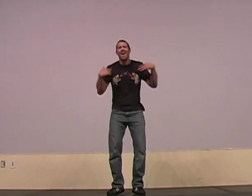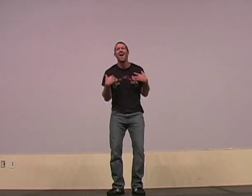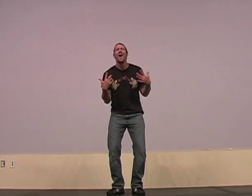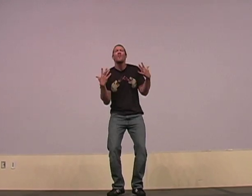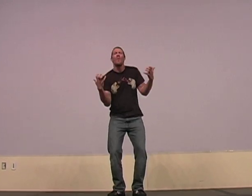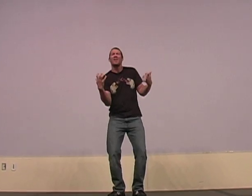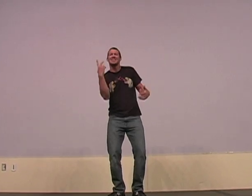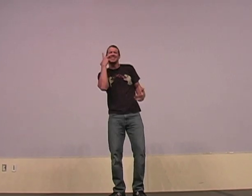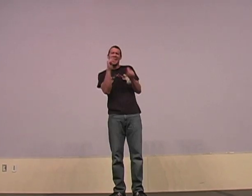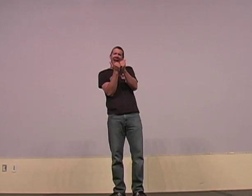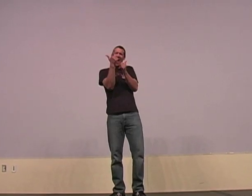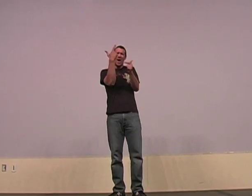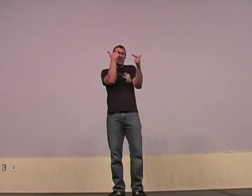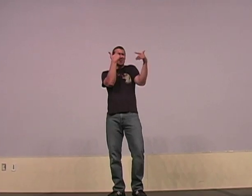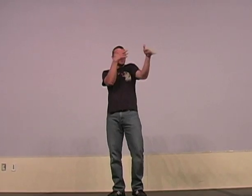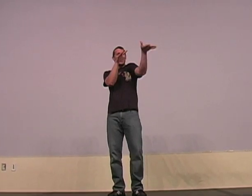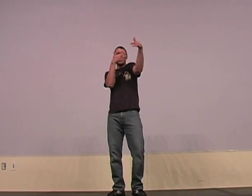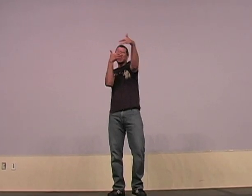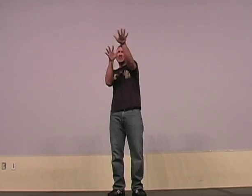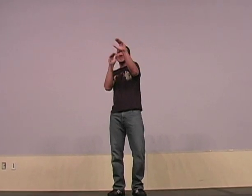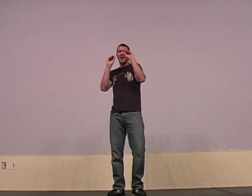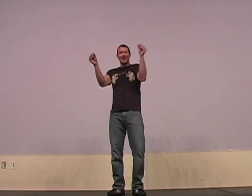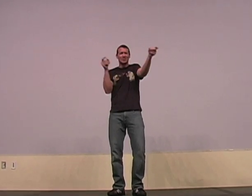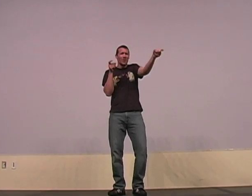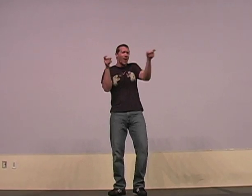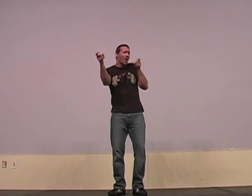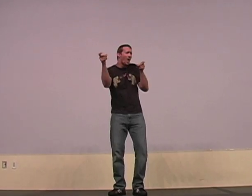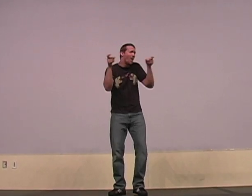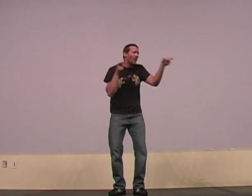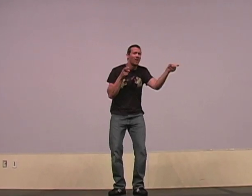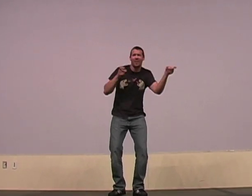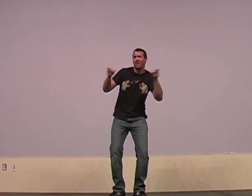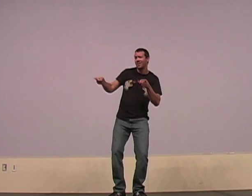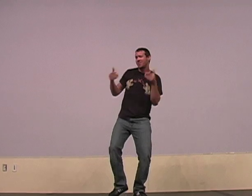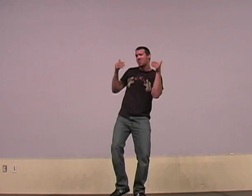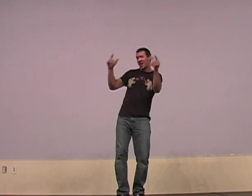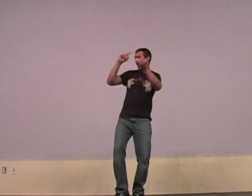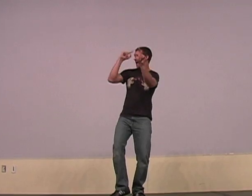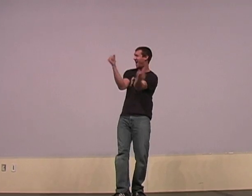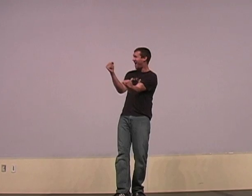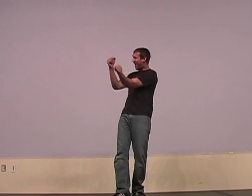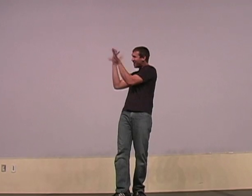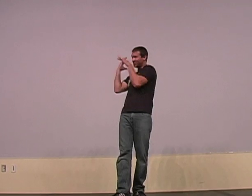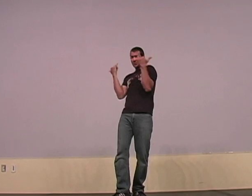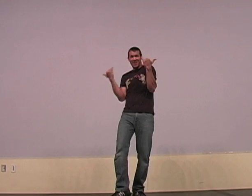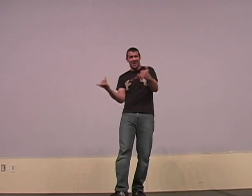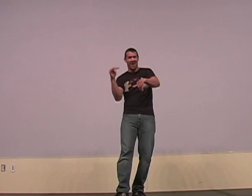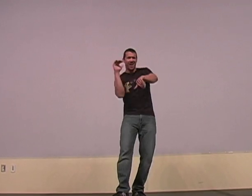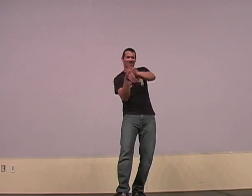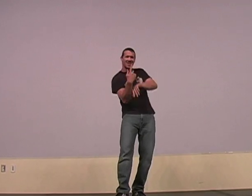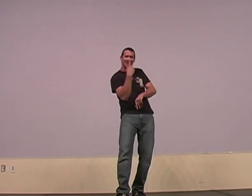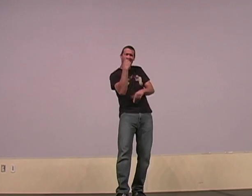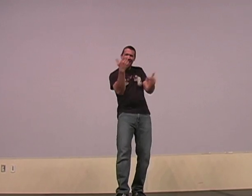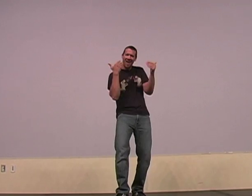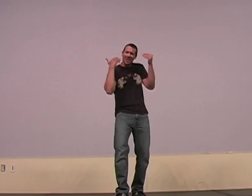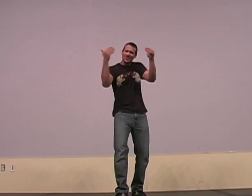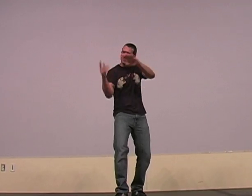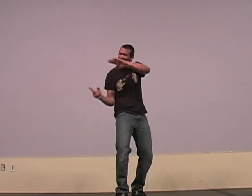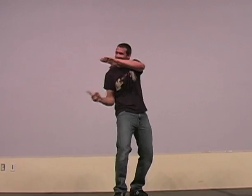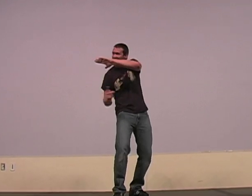I wanna see how you lose control. So leave it behind, cause we have a night to